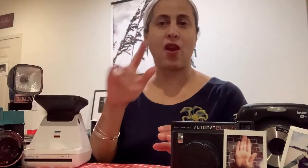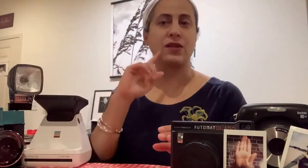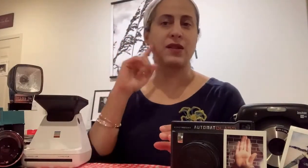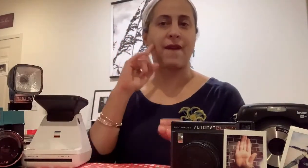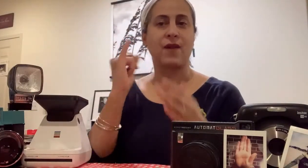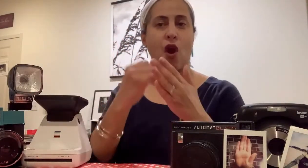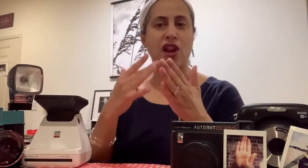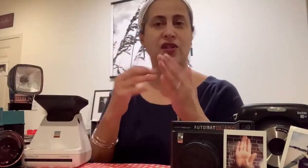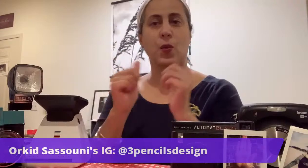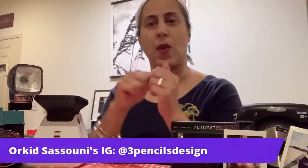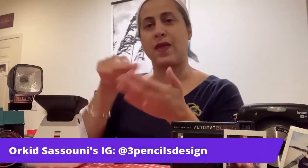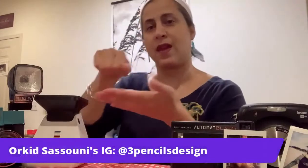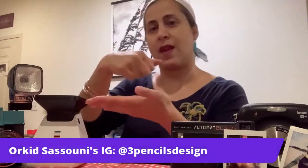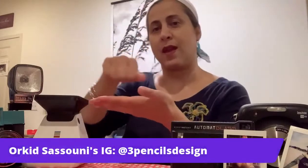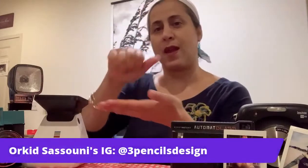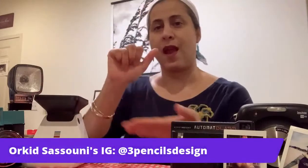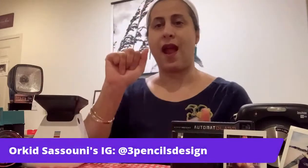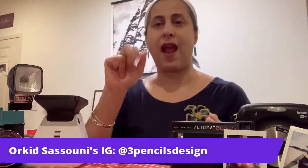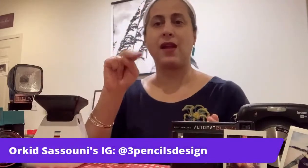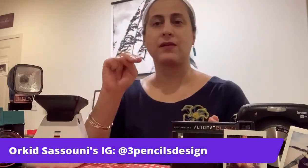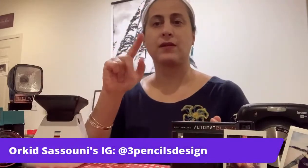BADA Bay Deaf Area Arts